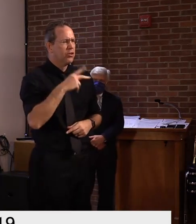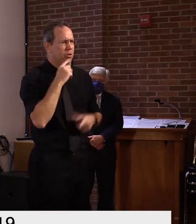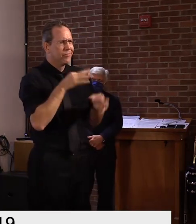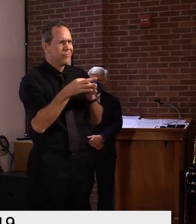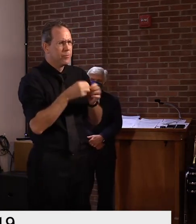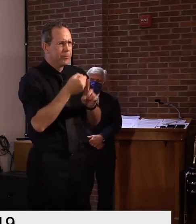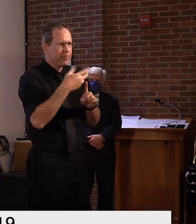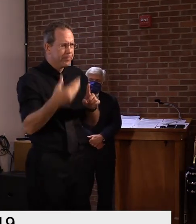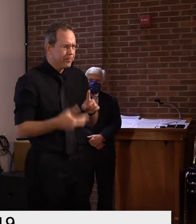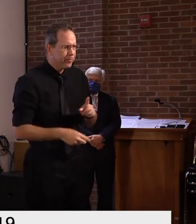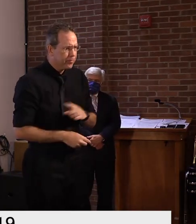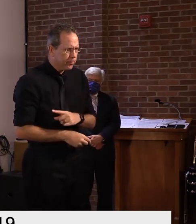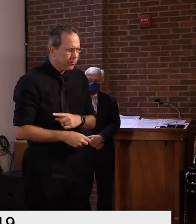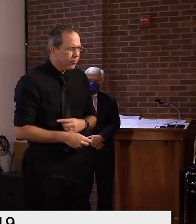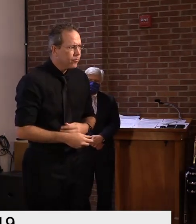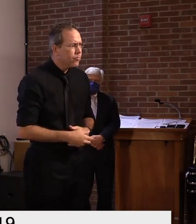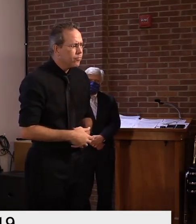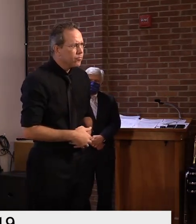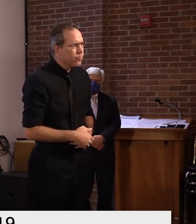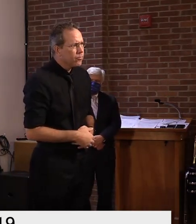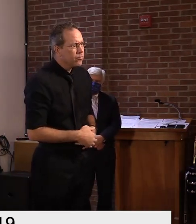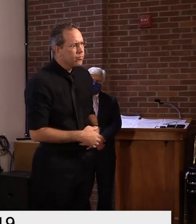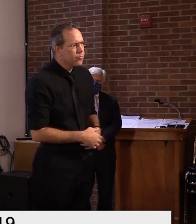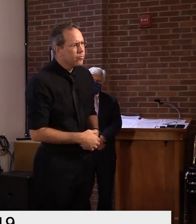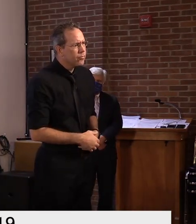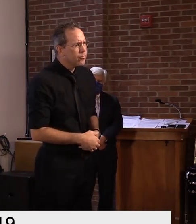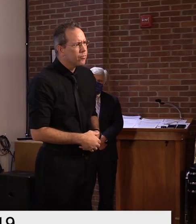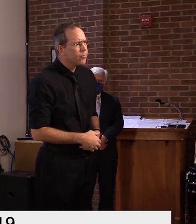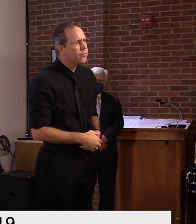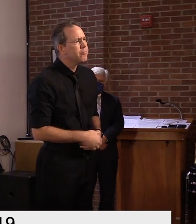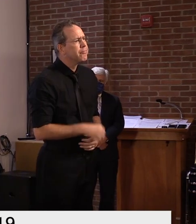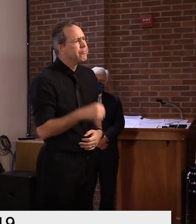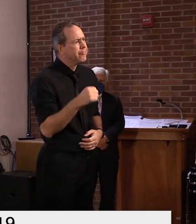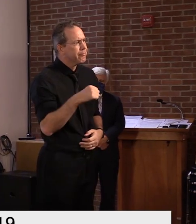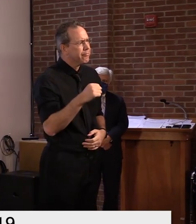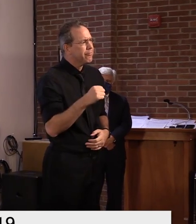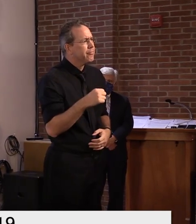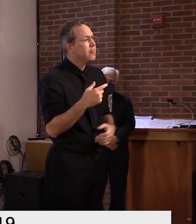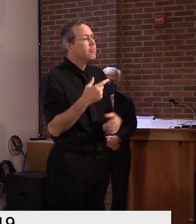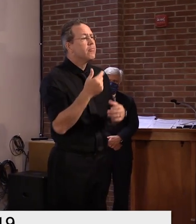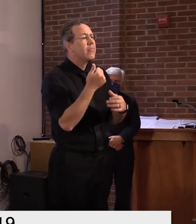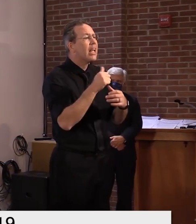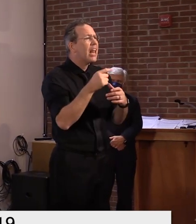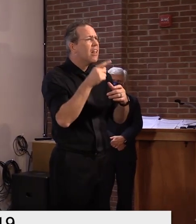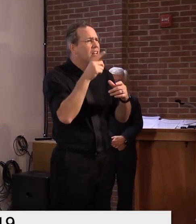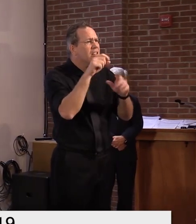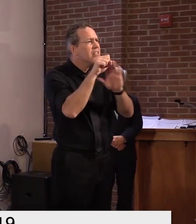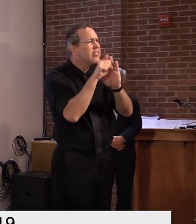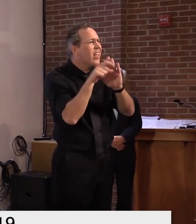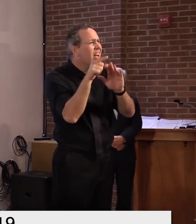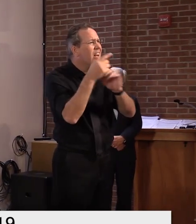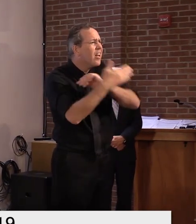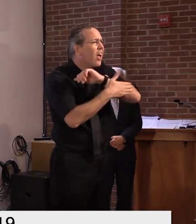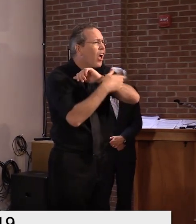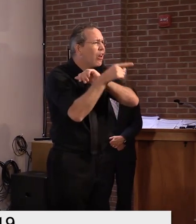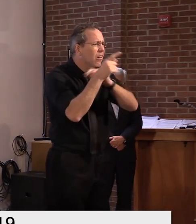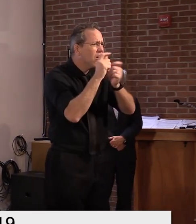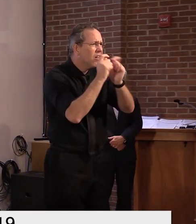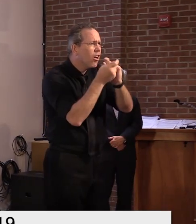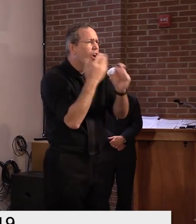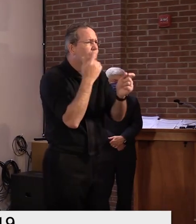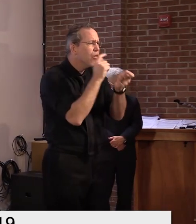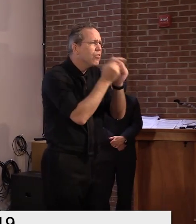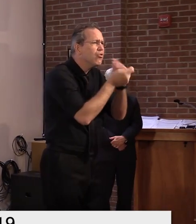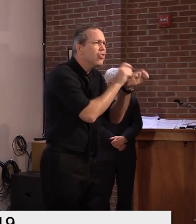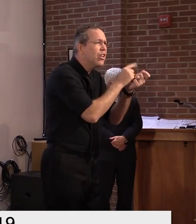Whenever we do see big changes in the county, particularly when they're close to us, we do look into that a little bit more closely. And it is, you know, primarily tied